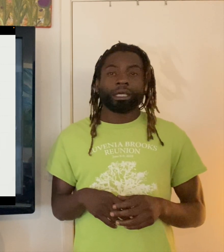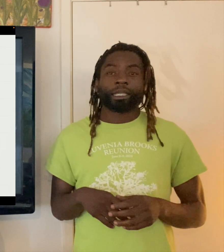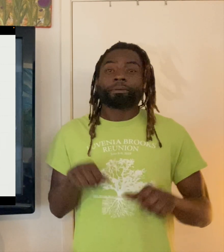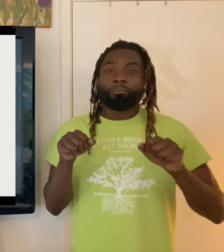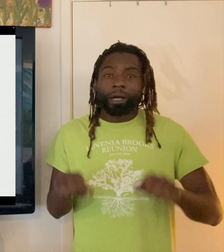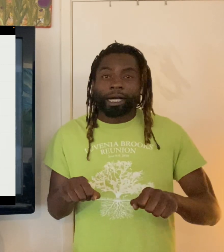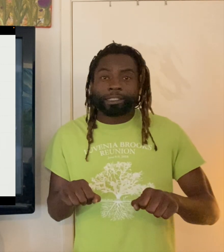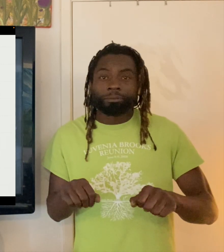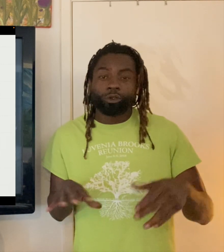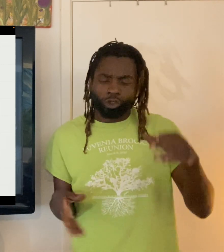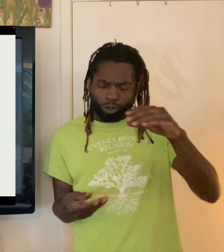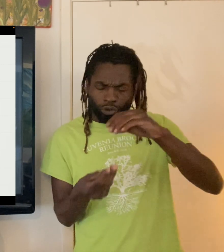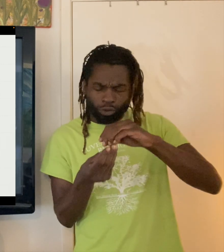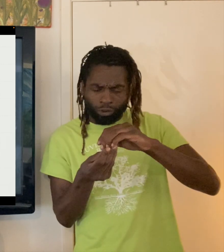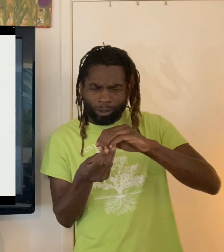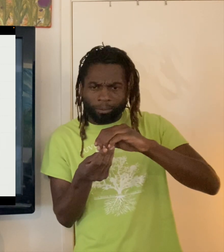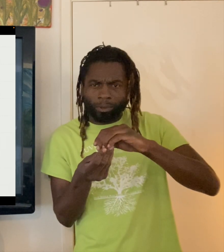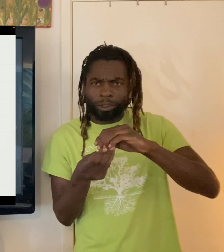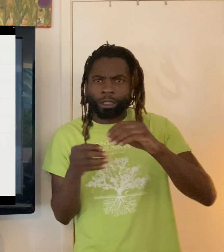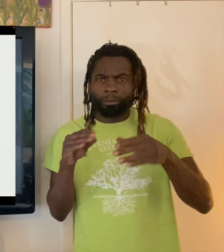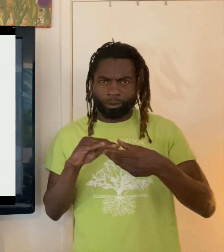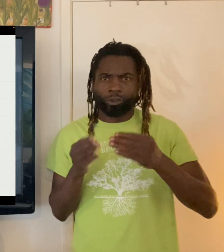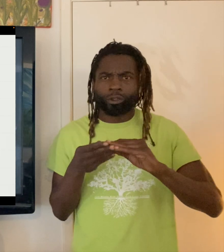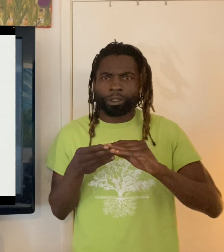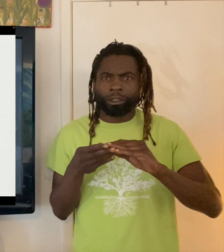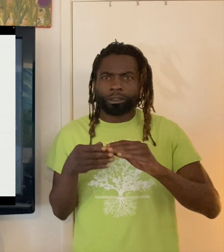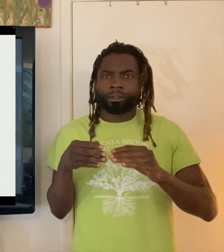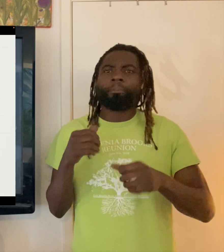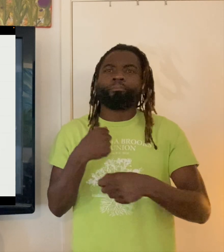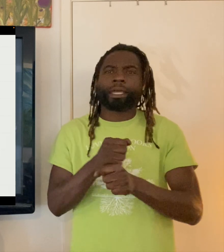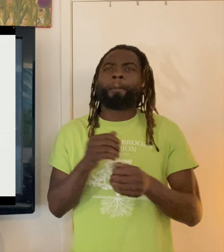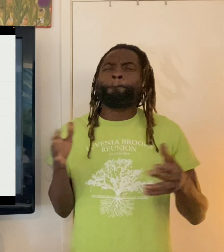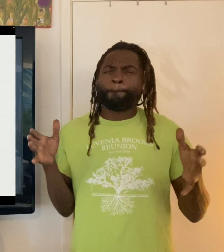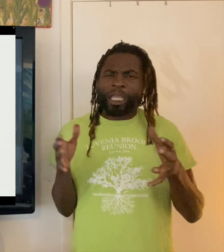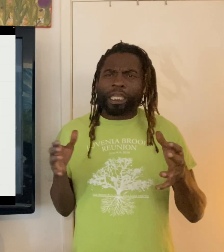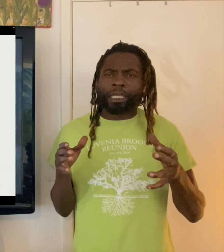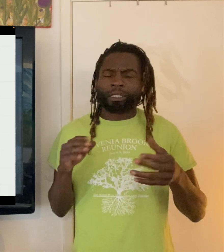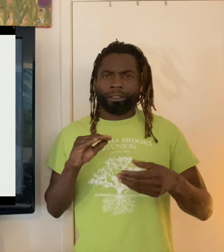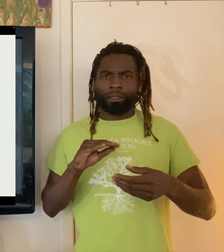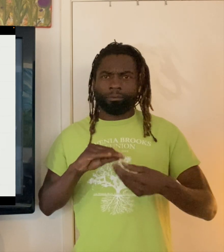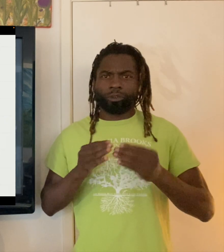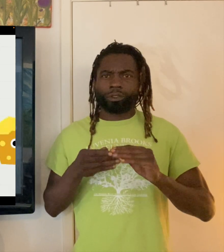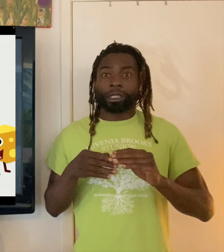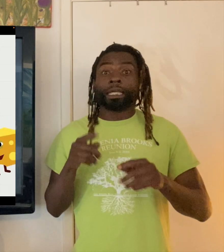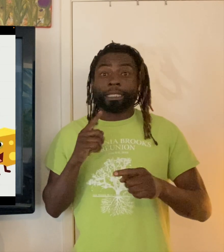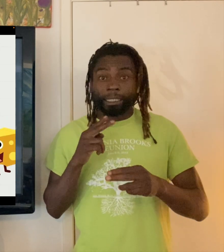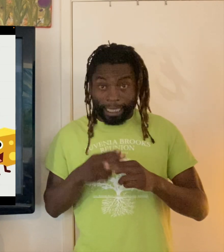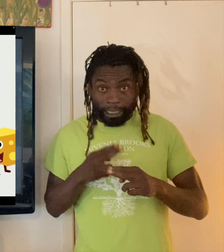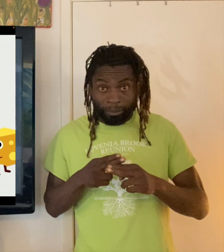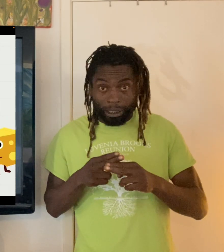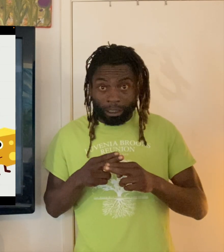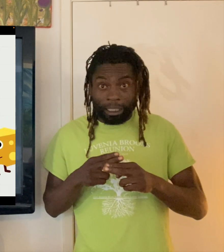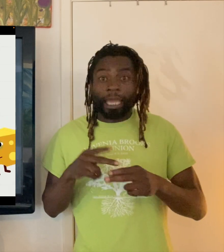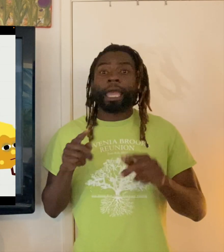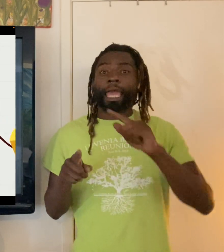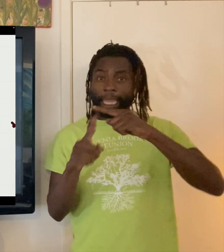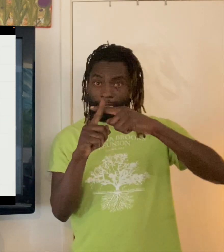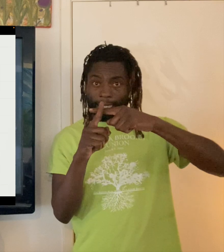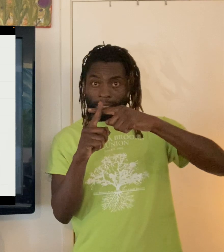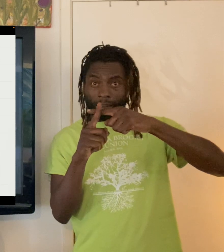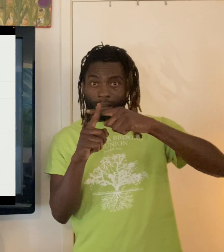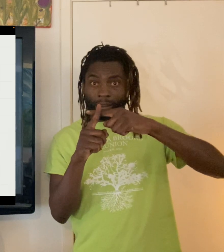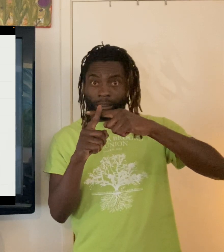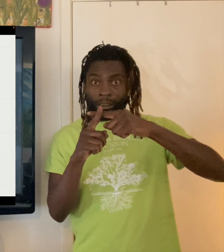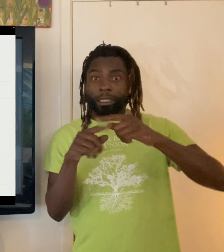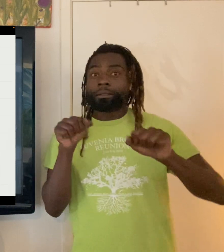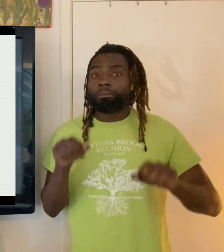numbers can be joined together to make bigger numbers. We call this adding. Adding! And we also know that